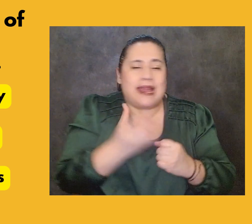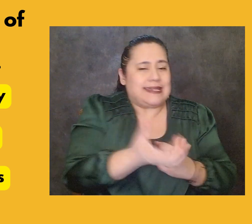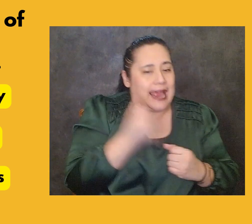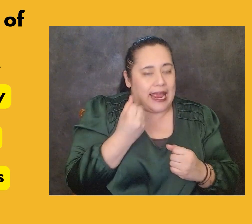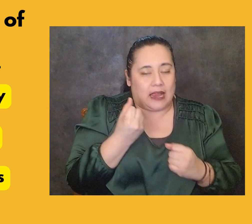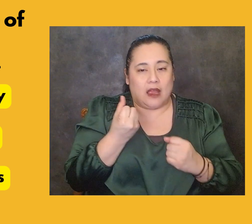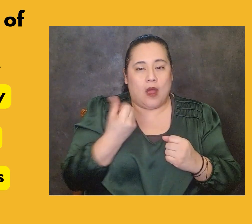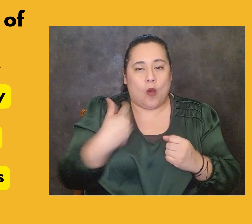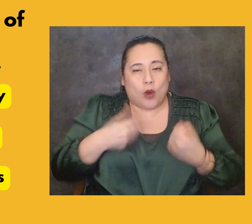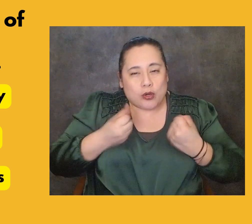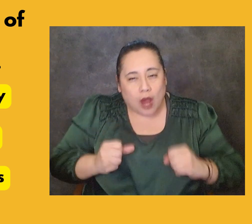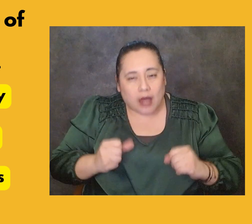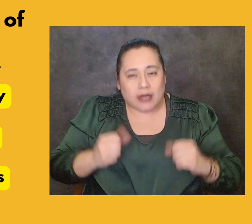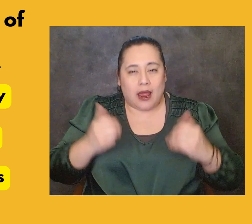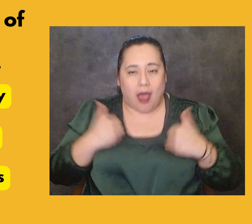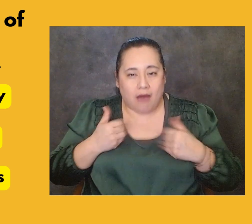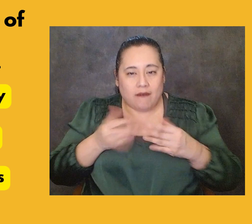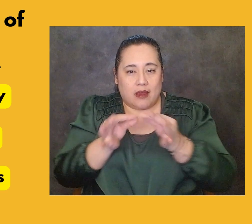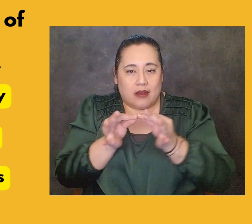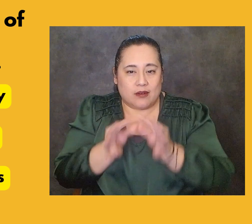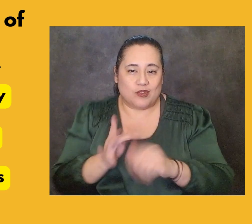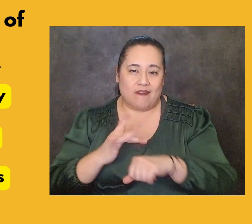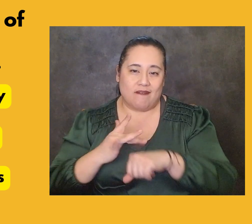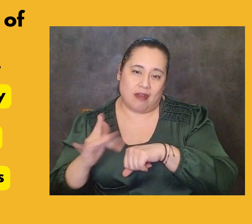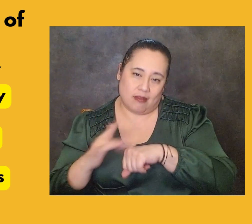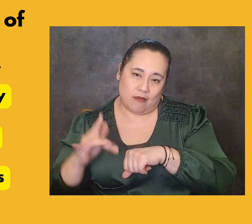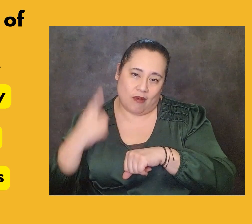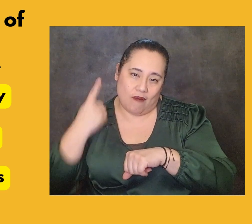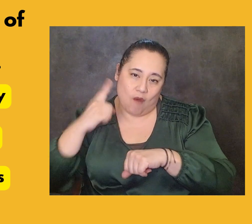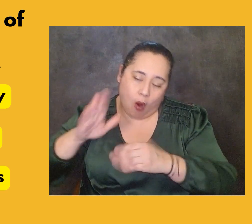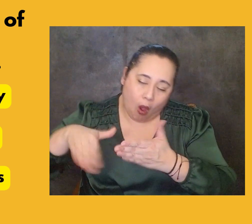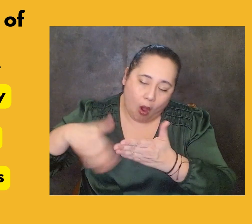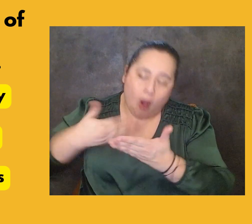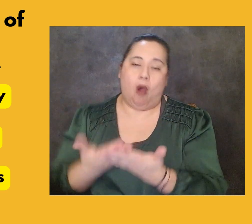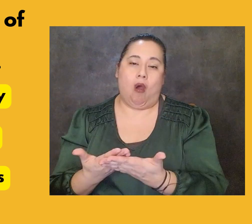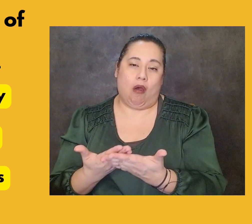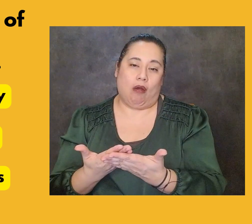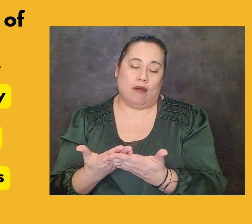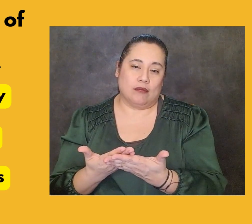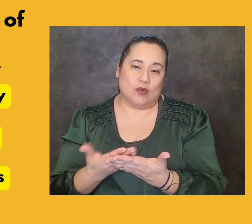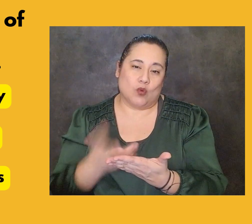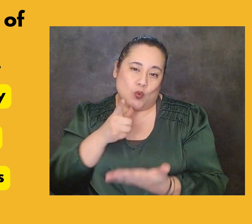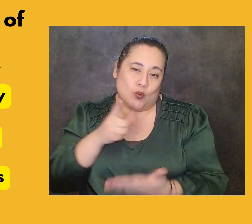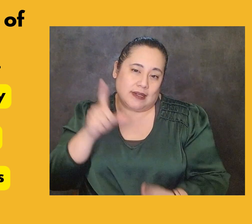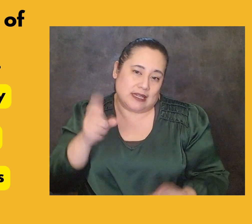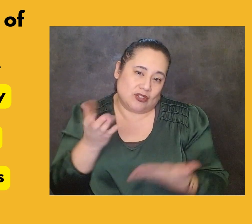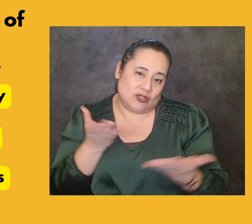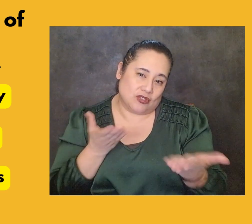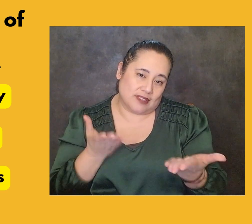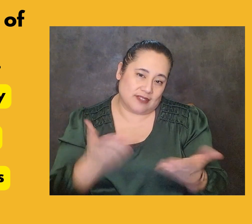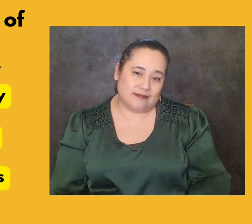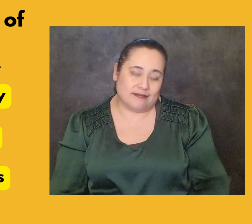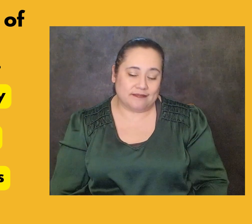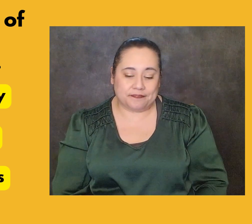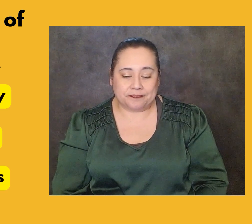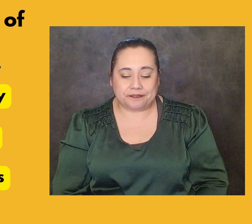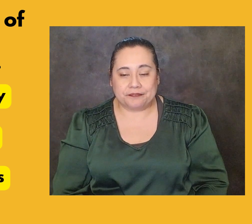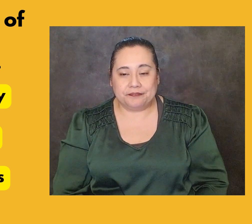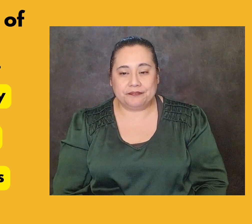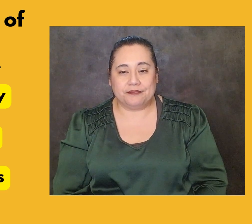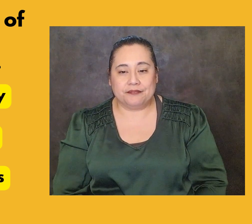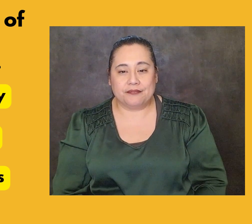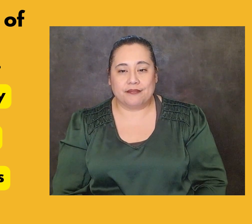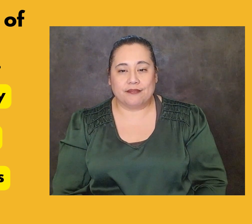them. I'm trying to look for interpreter availability for everyone who needs services.